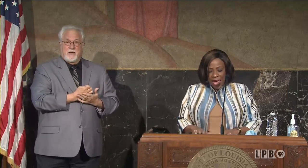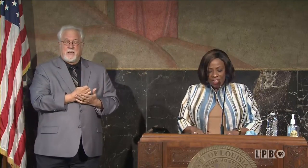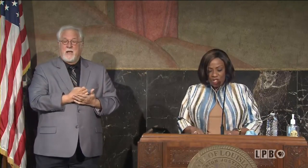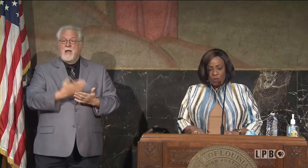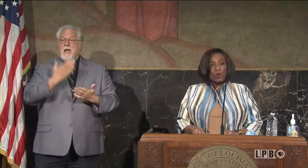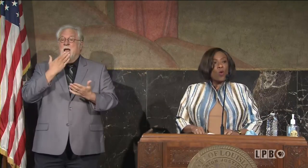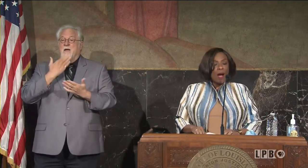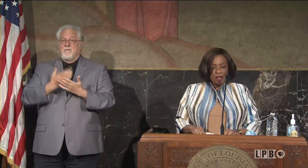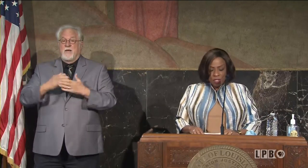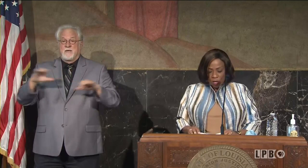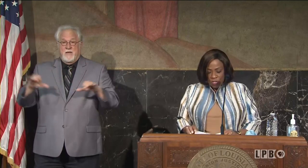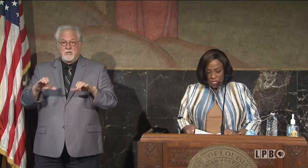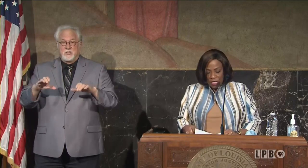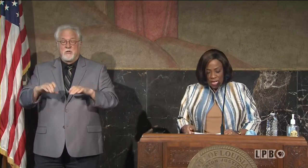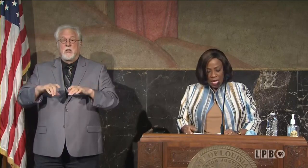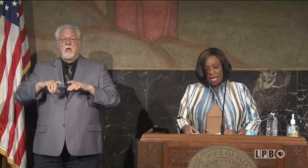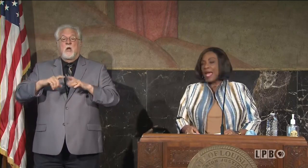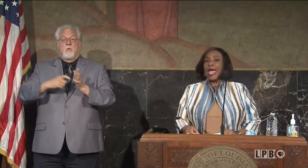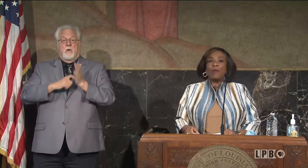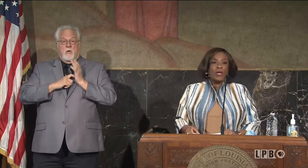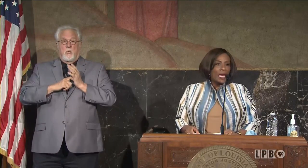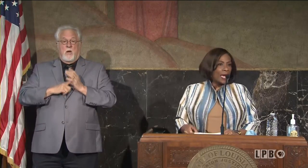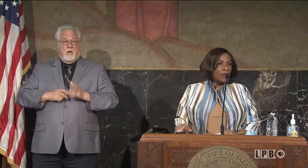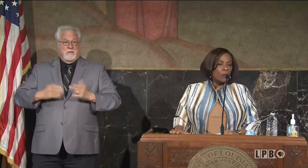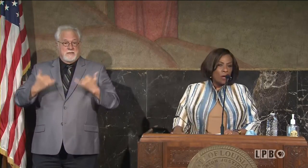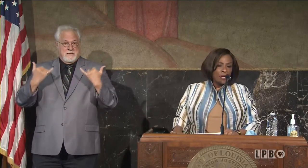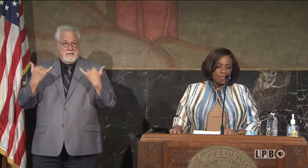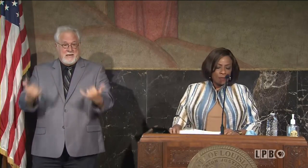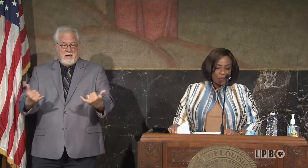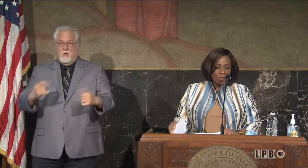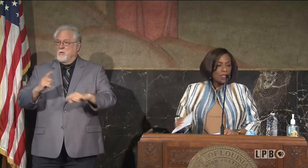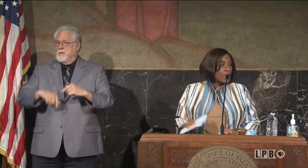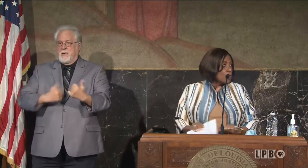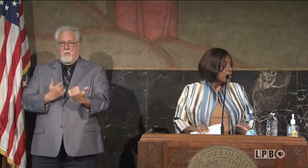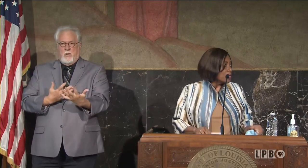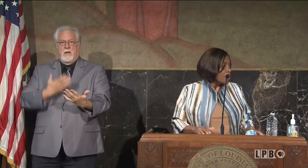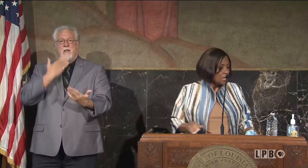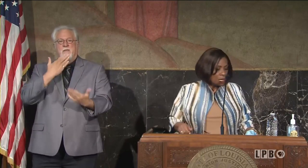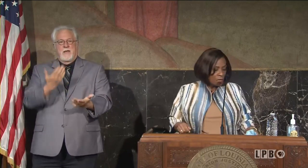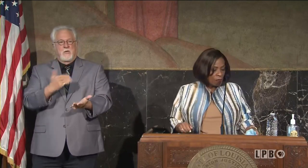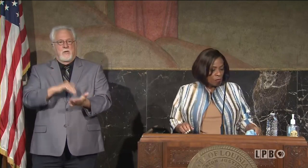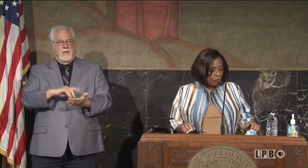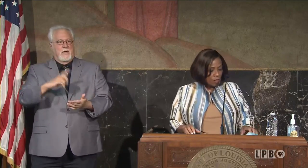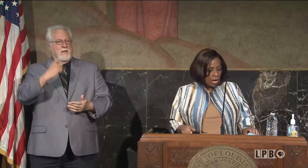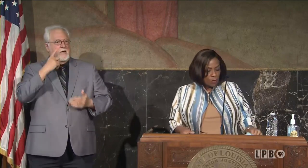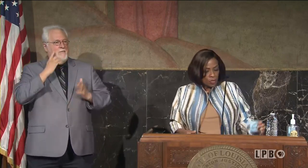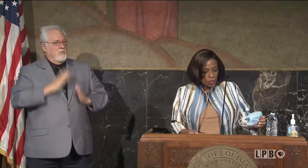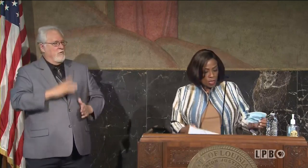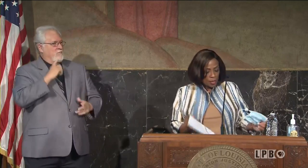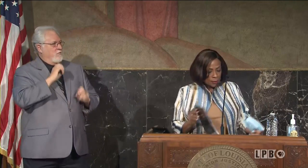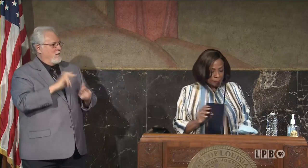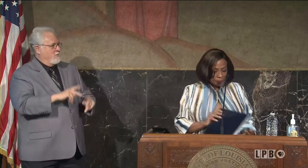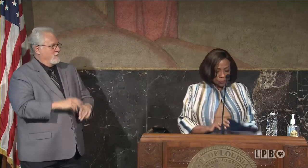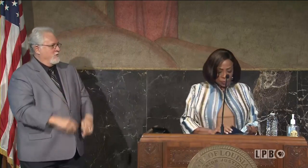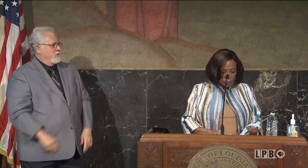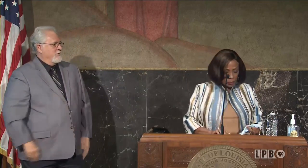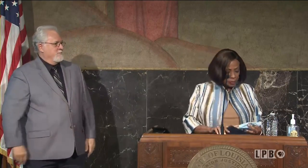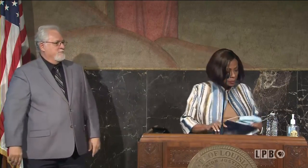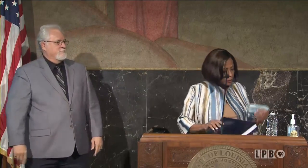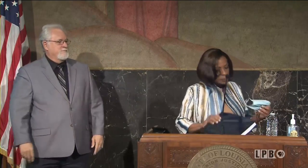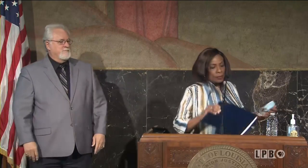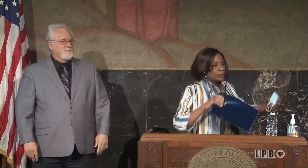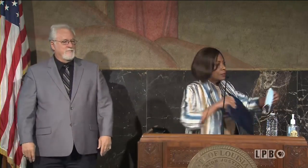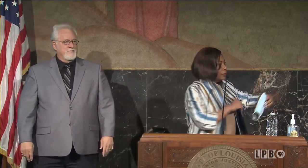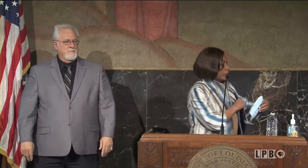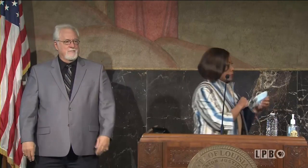Effective action requires urgency, and we can't wait. Thank you once again, Governor, for the opportunity.